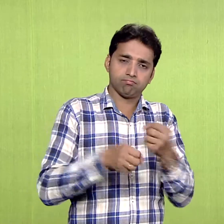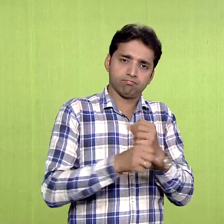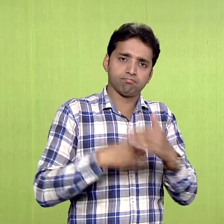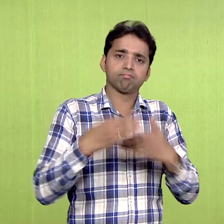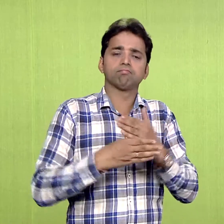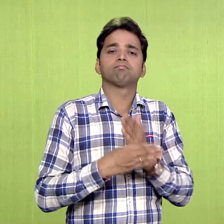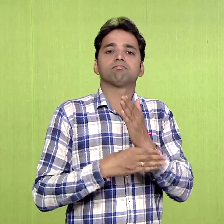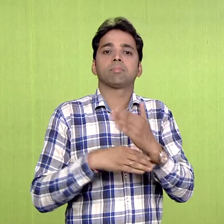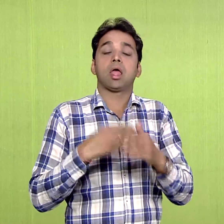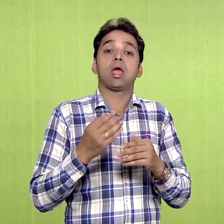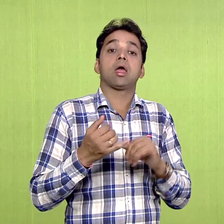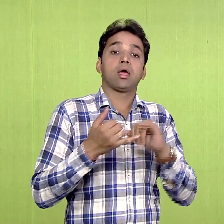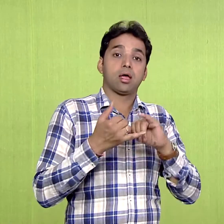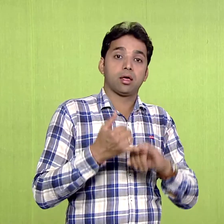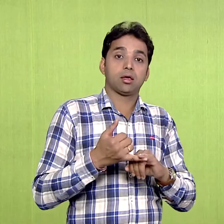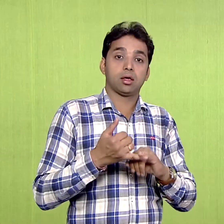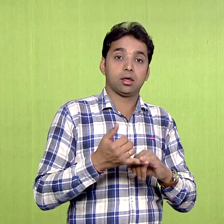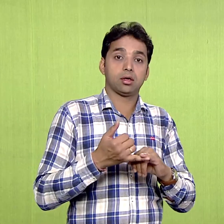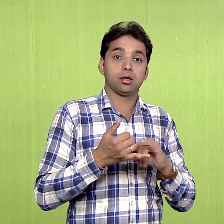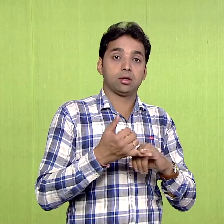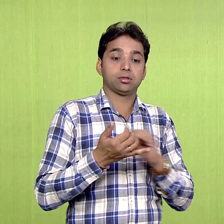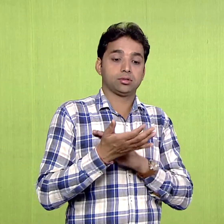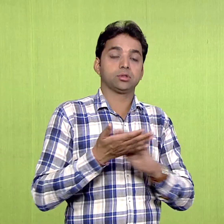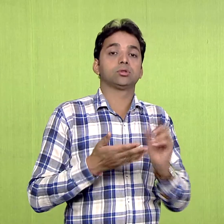of Solanki rulers.